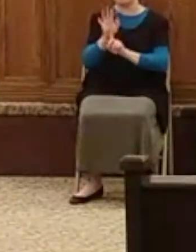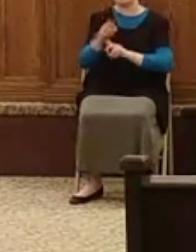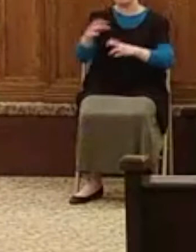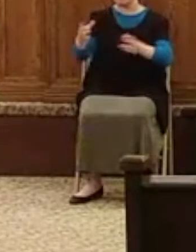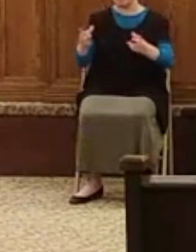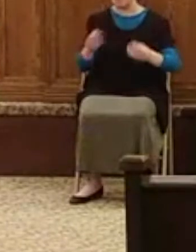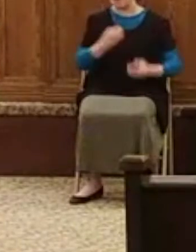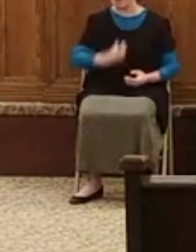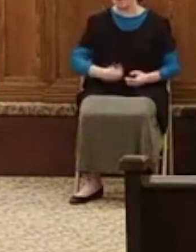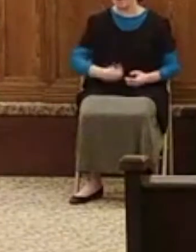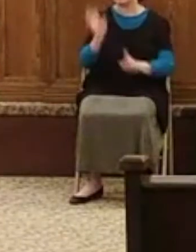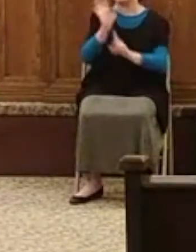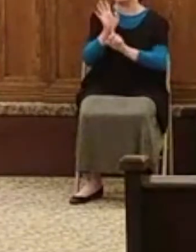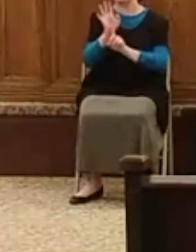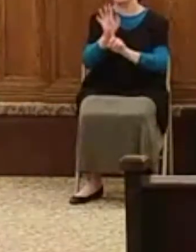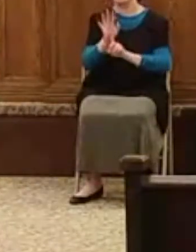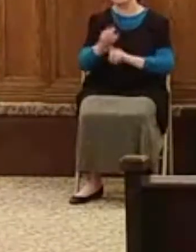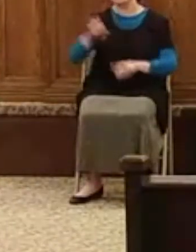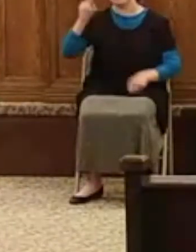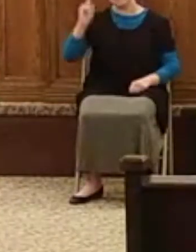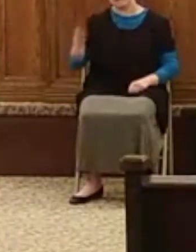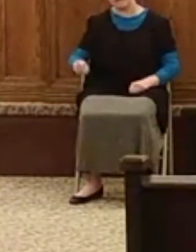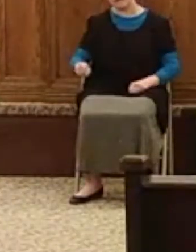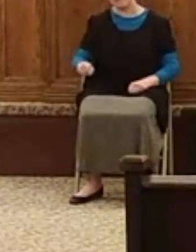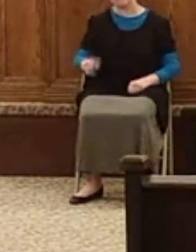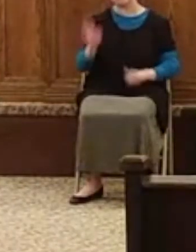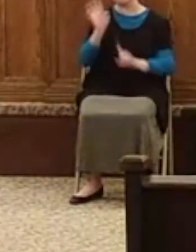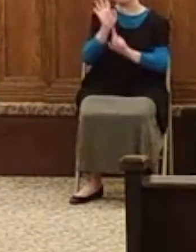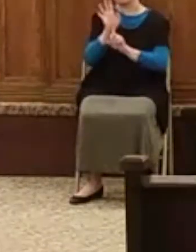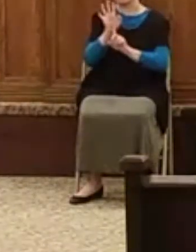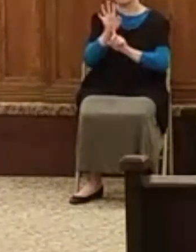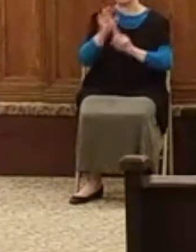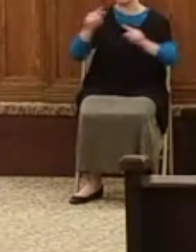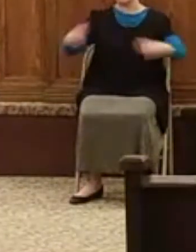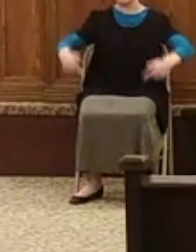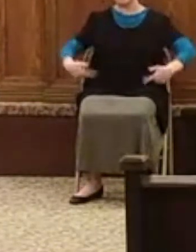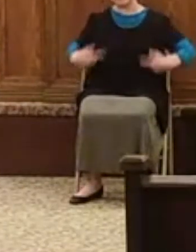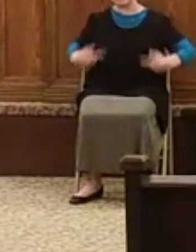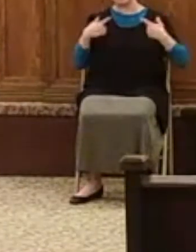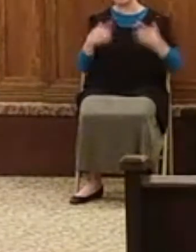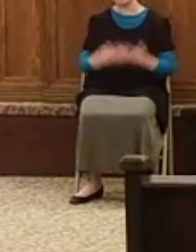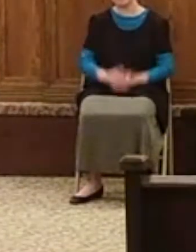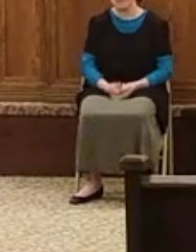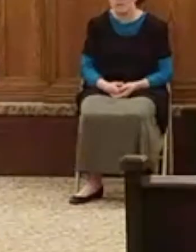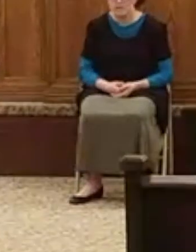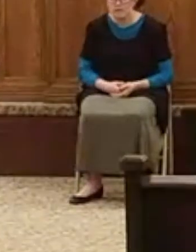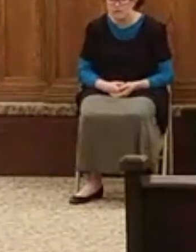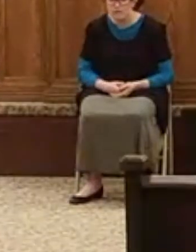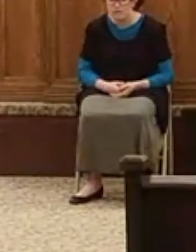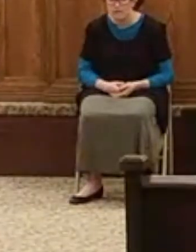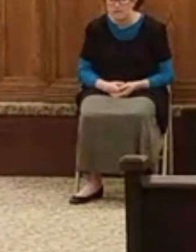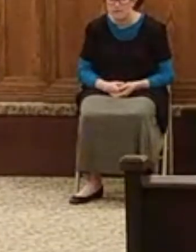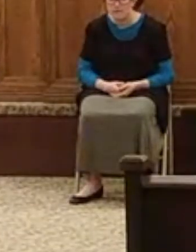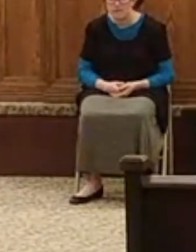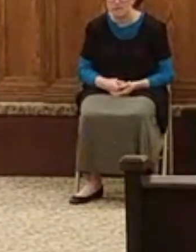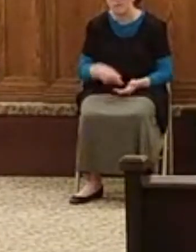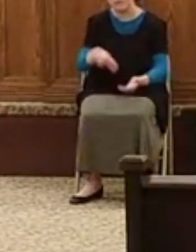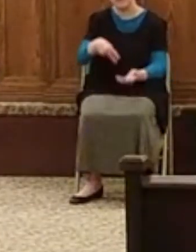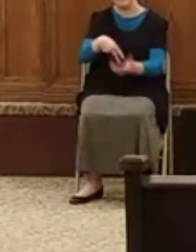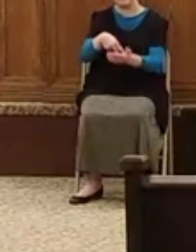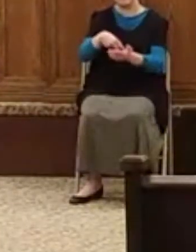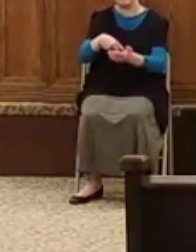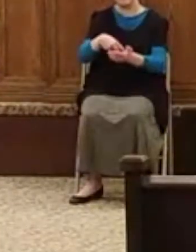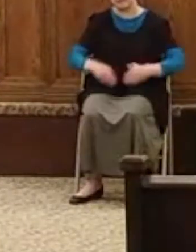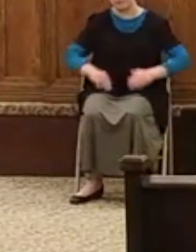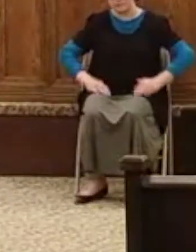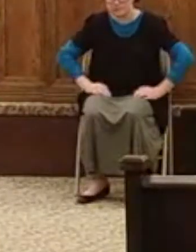candle. I'm hungry for that candle. I need that candle in my life. Yes, sir. Yes, sir. Yes, sir. Why don't we